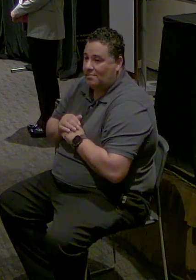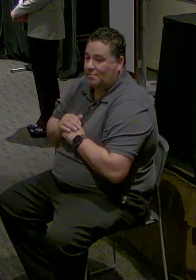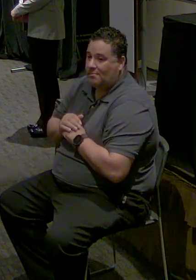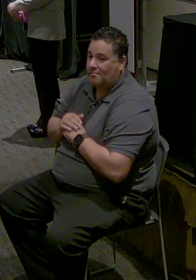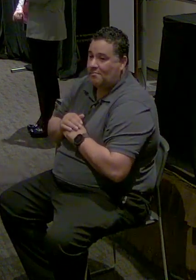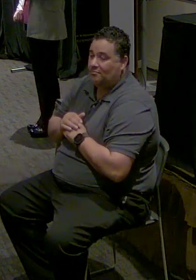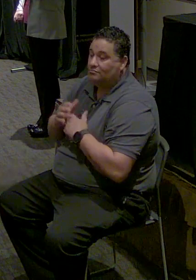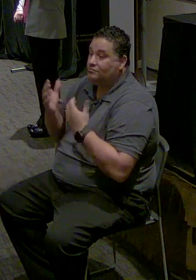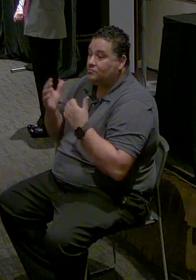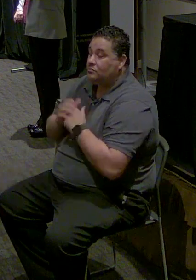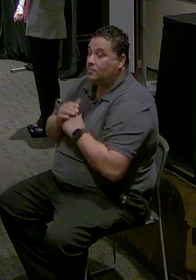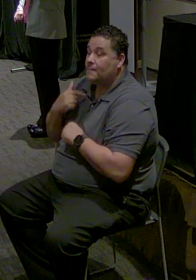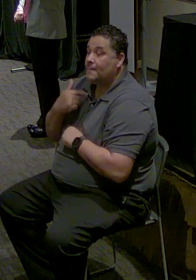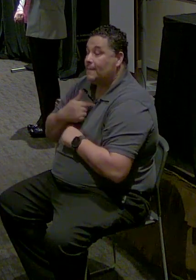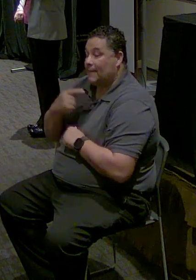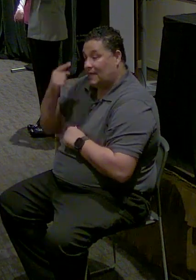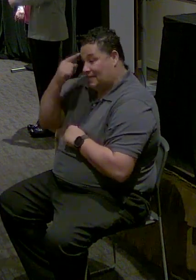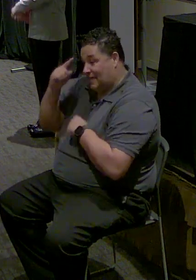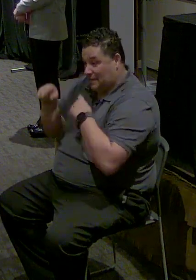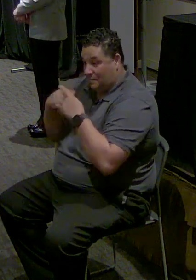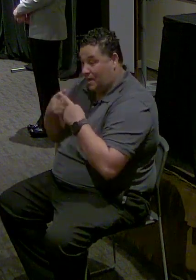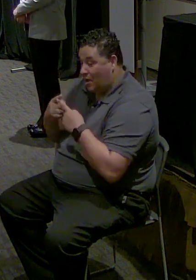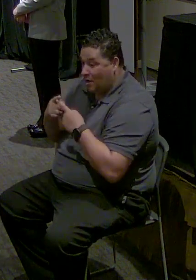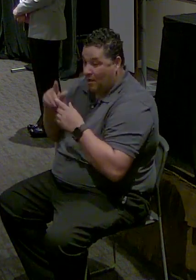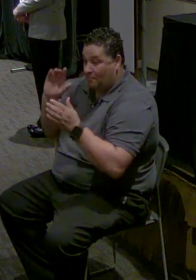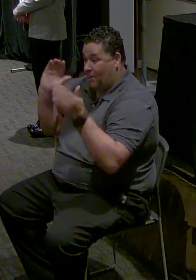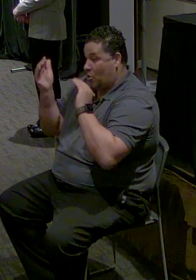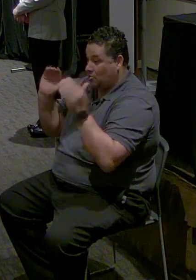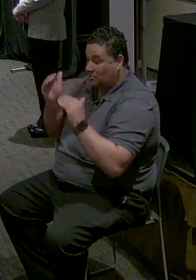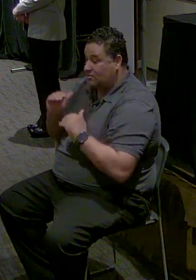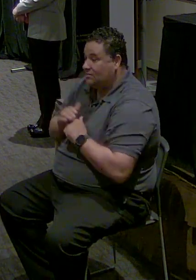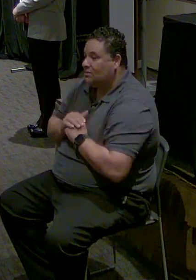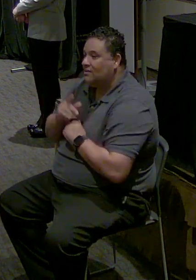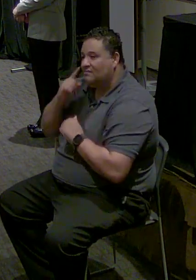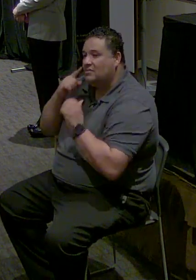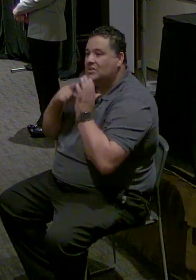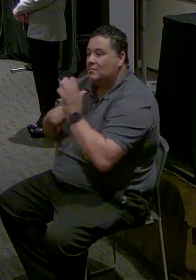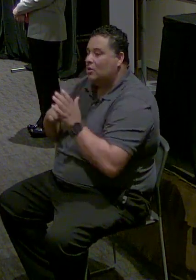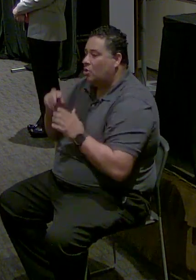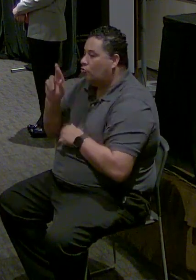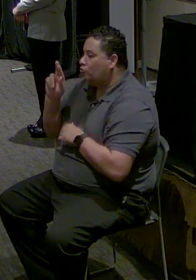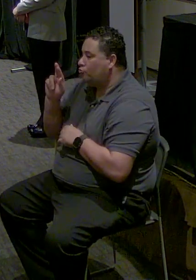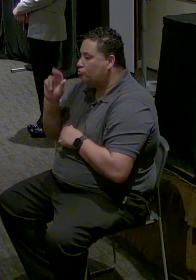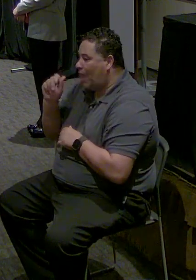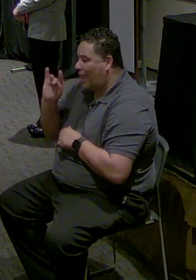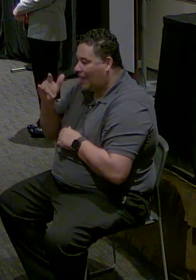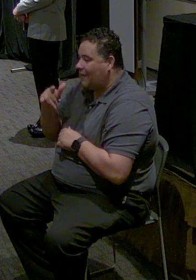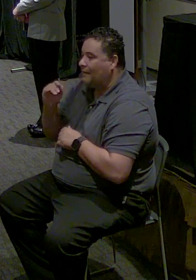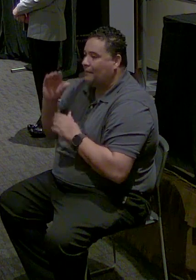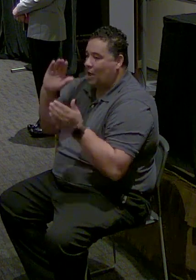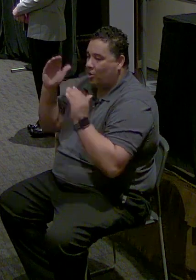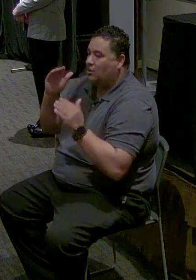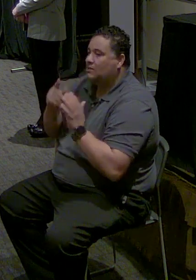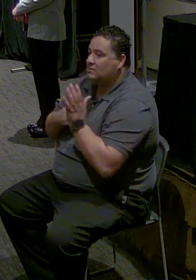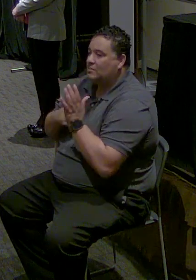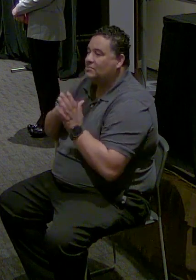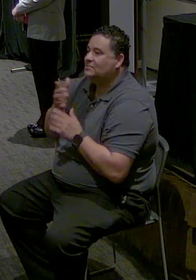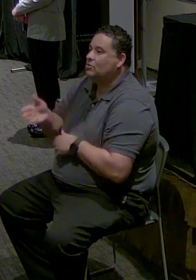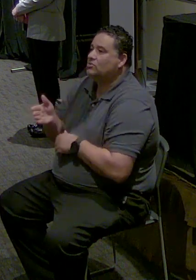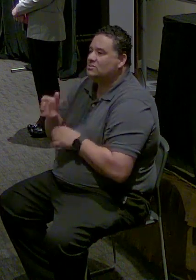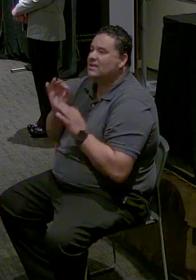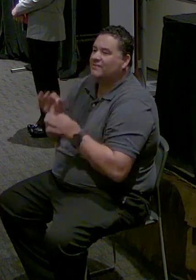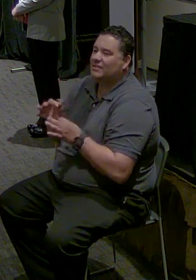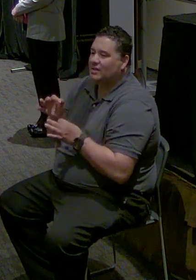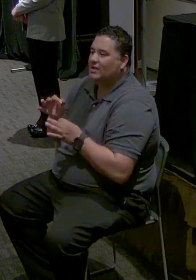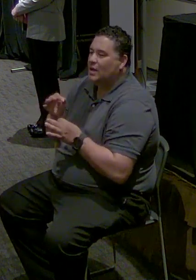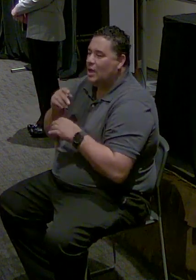So when we think about comparison, comparing how, for instance, and ranking and comparison, sometimes there's certainly a